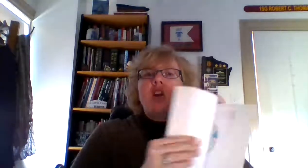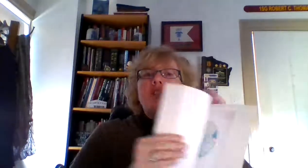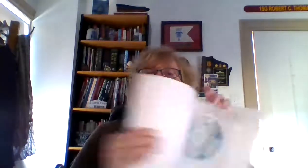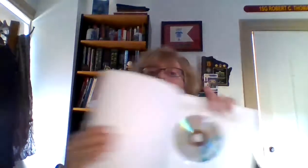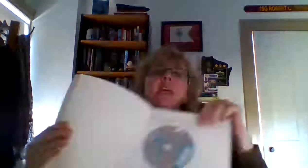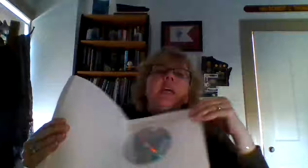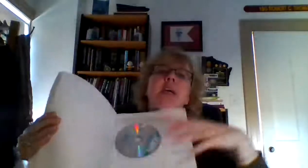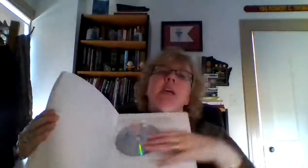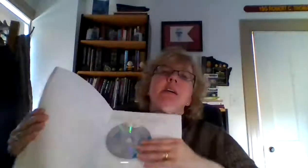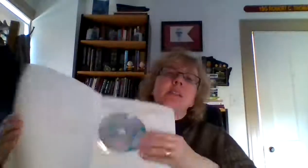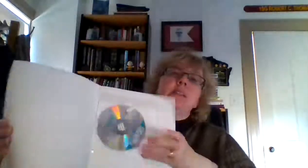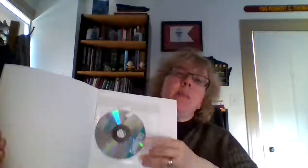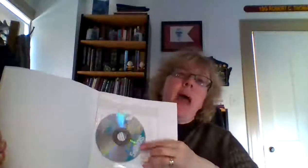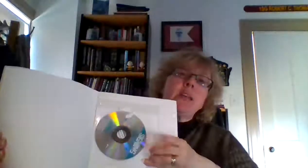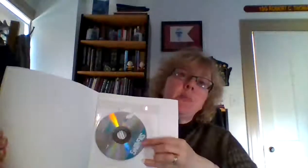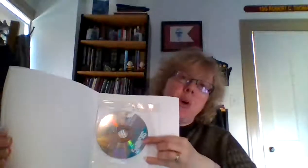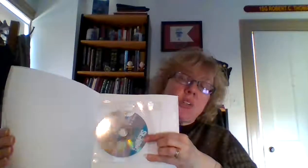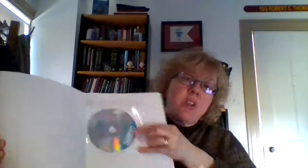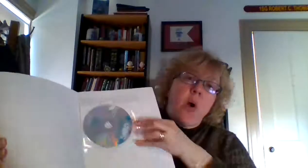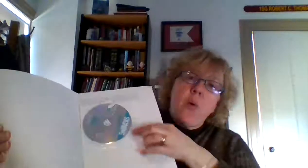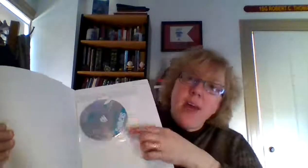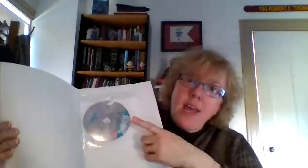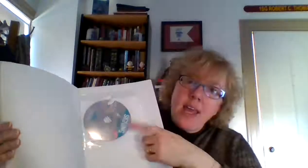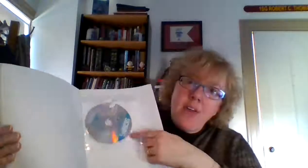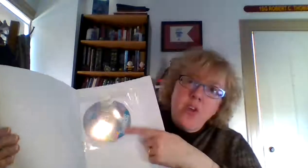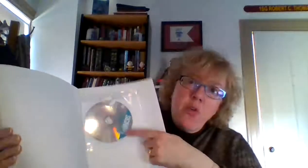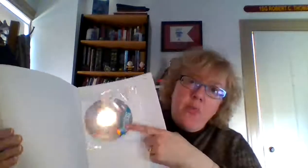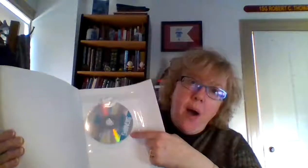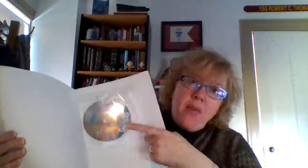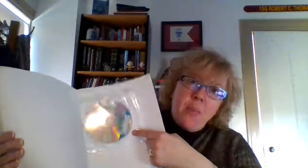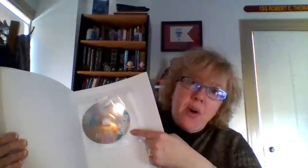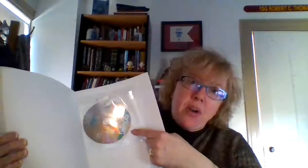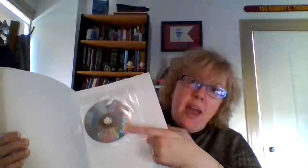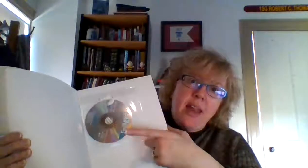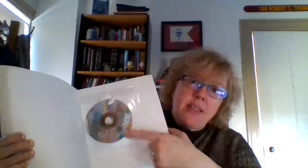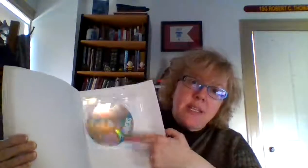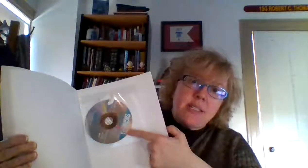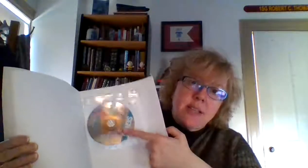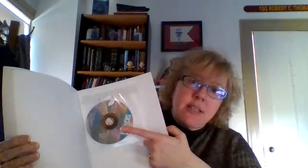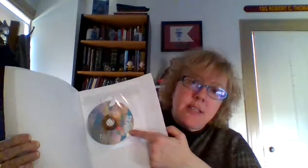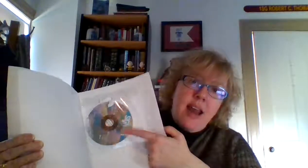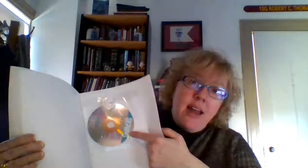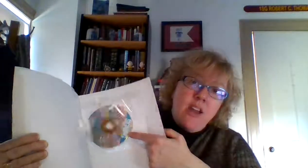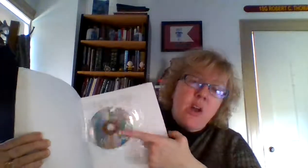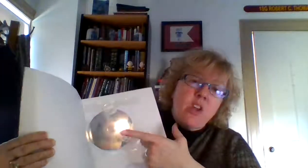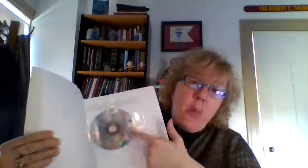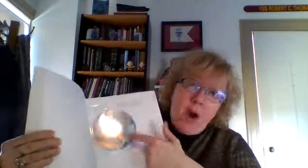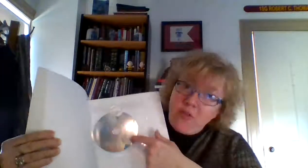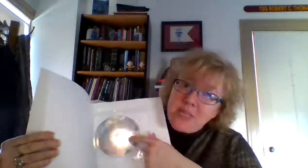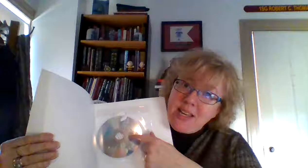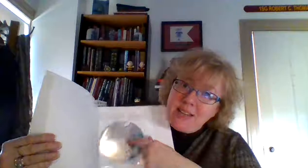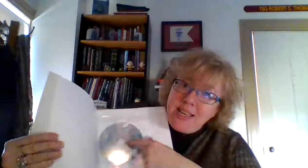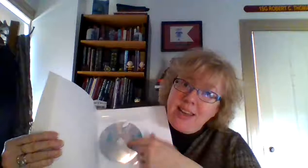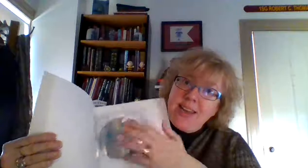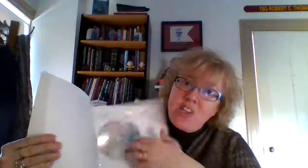Here's the DVD. It's at the back of the book. So if you've bought the book and this isn't on here and you bought it from CLC, it should